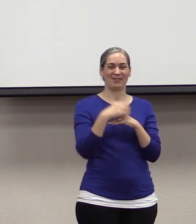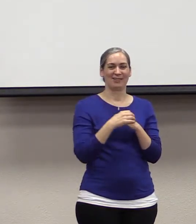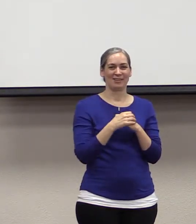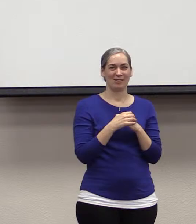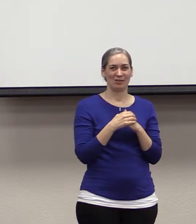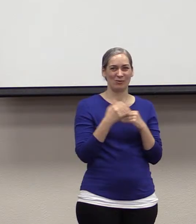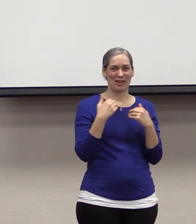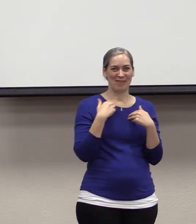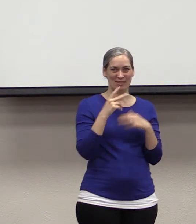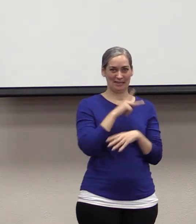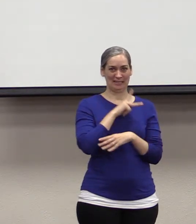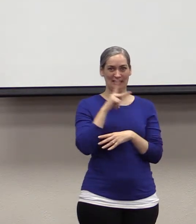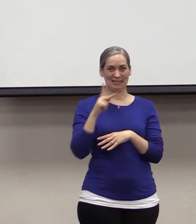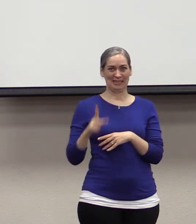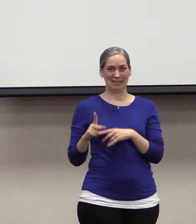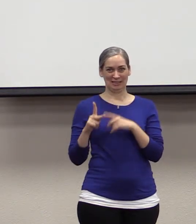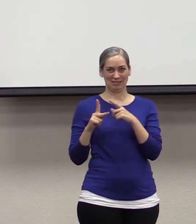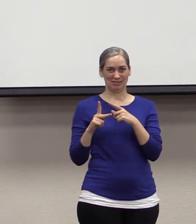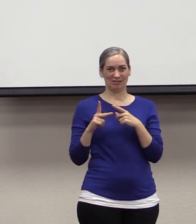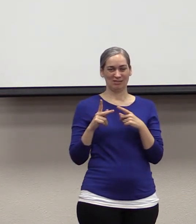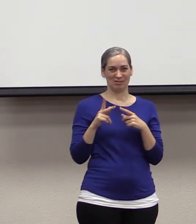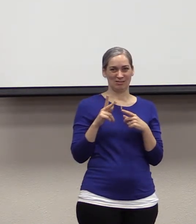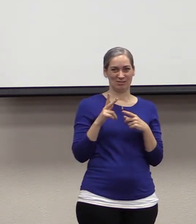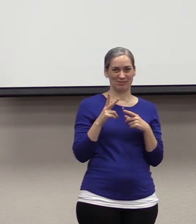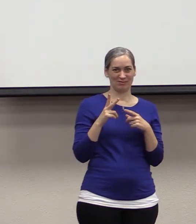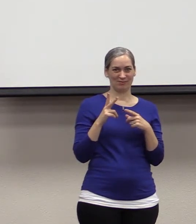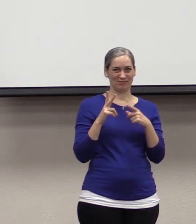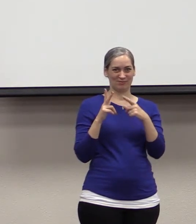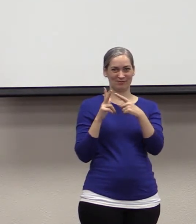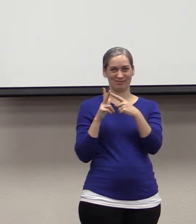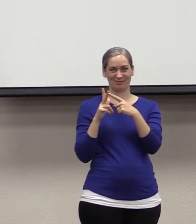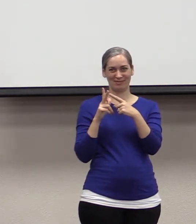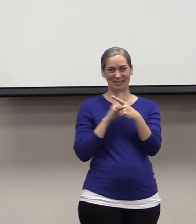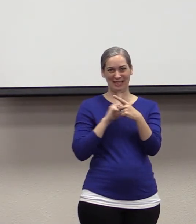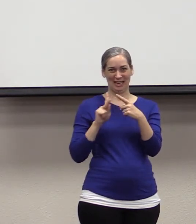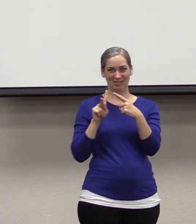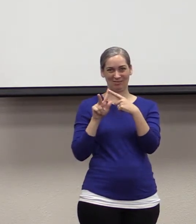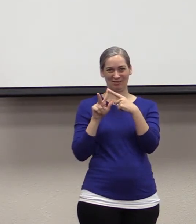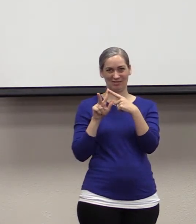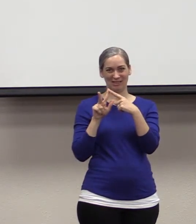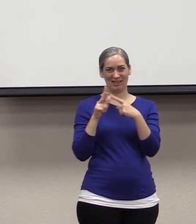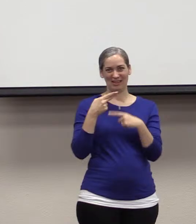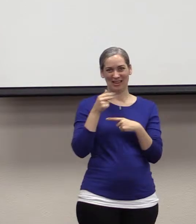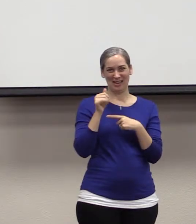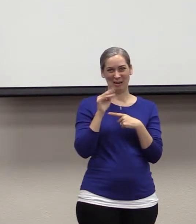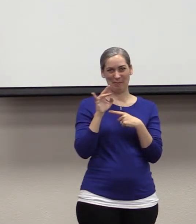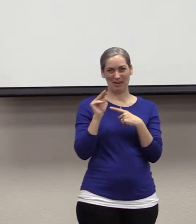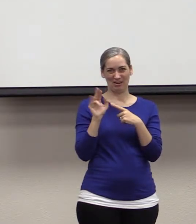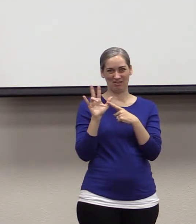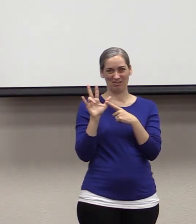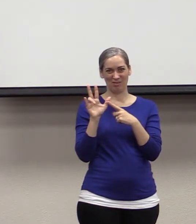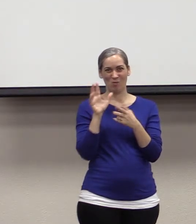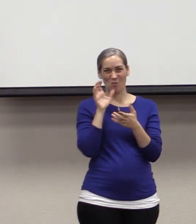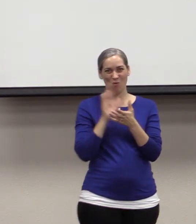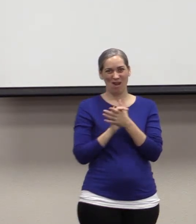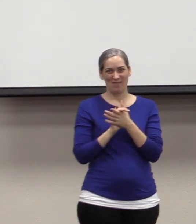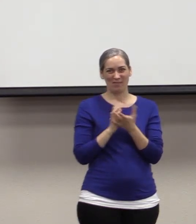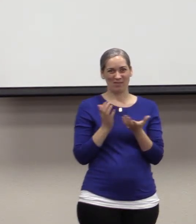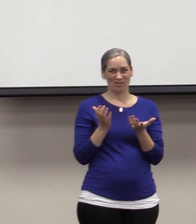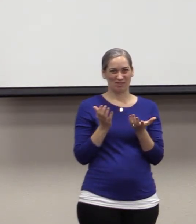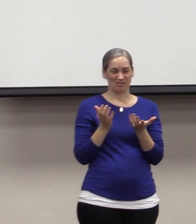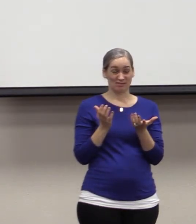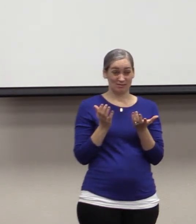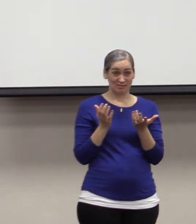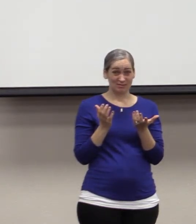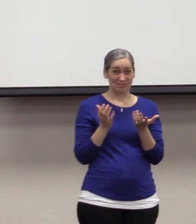guy, and his wife on his left. You think that's a coincidence? That there would be